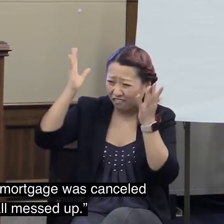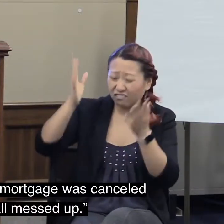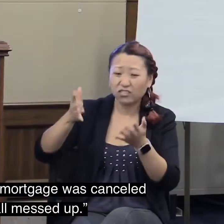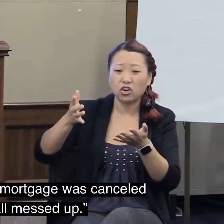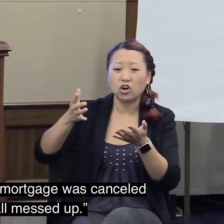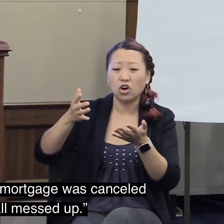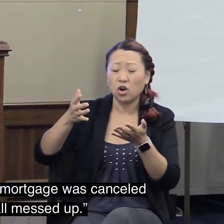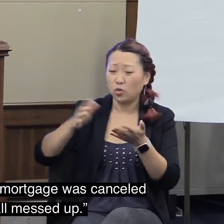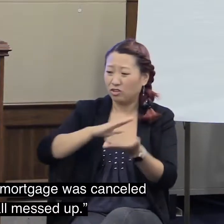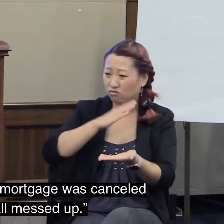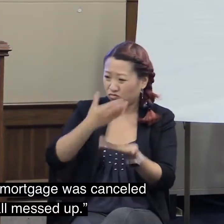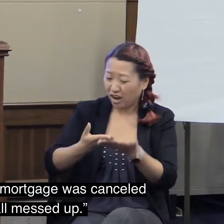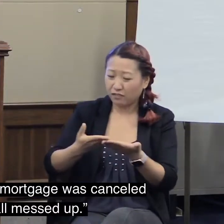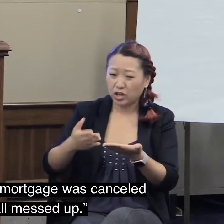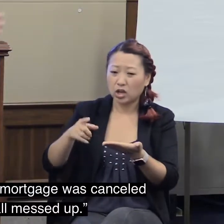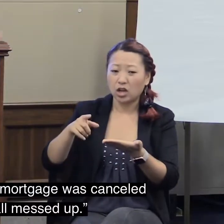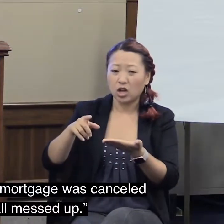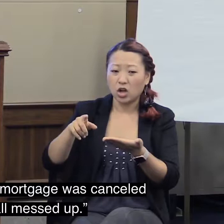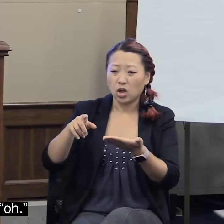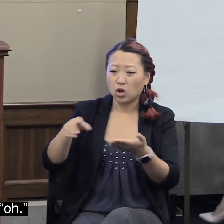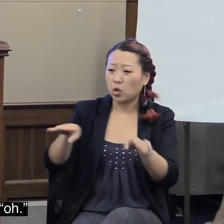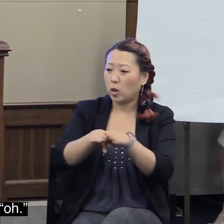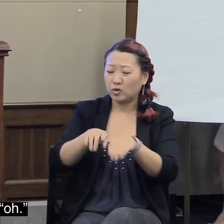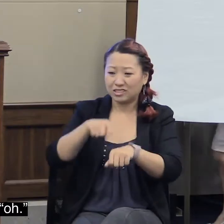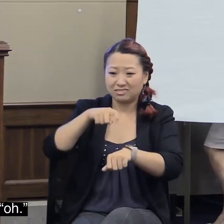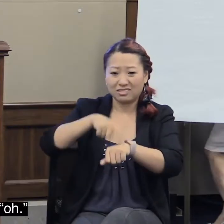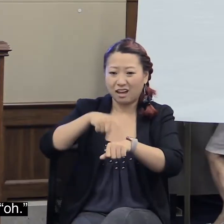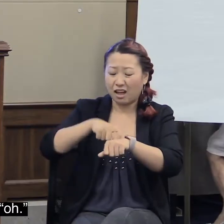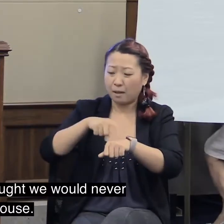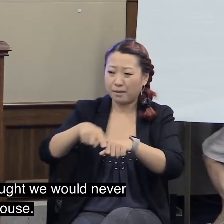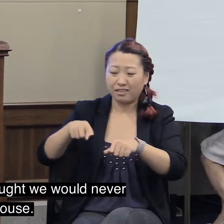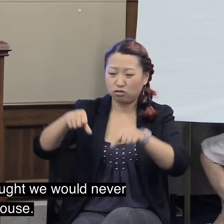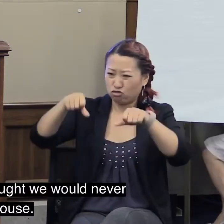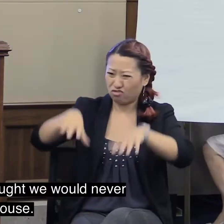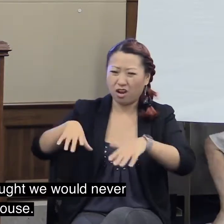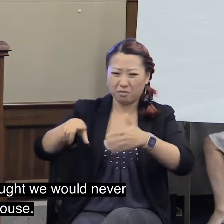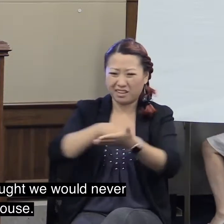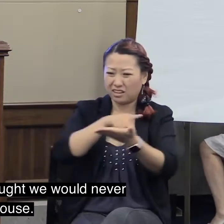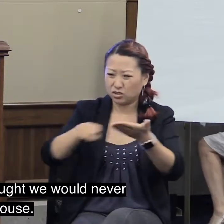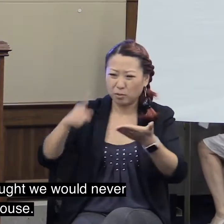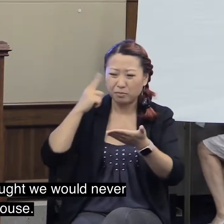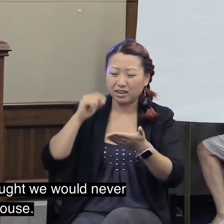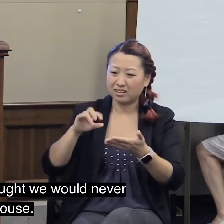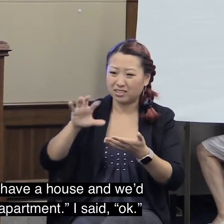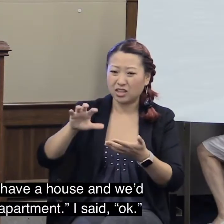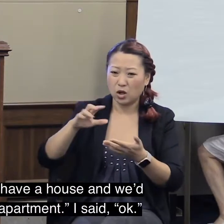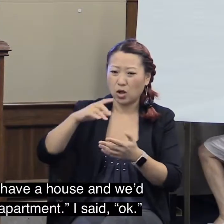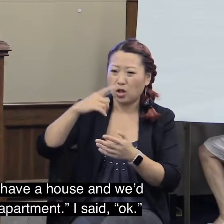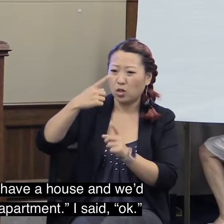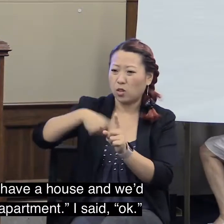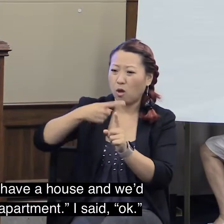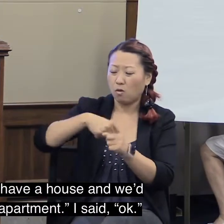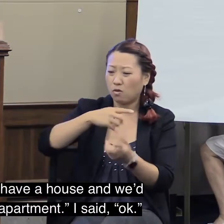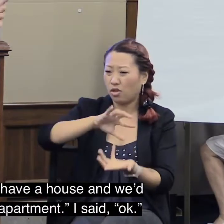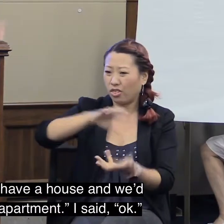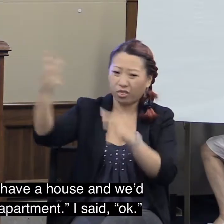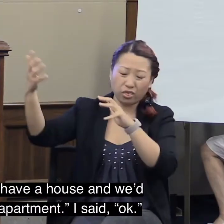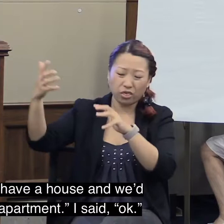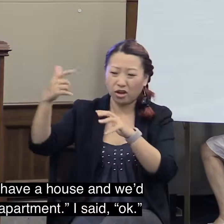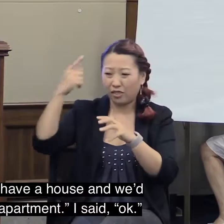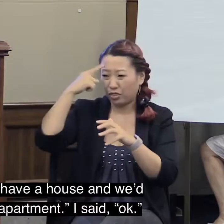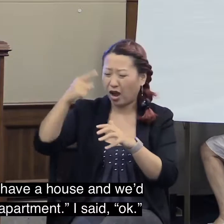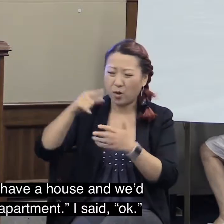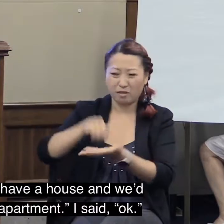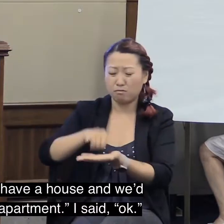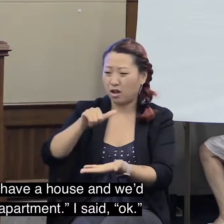was canceled because it was all messed up. I said, oh. She said, and so I thought we'd never own a house. I thought we'd just never have a house. We'd always